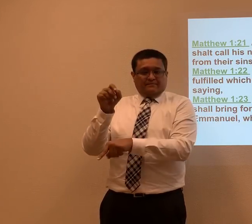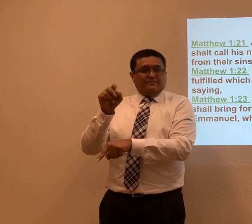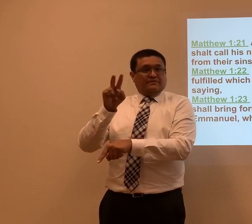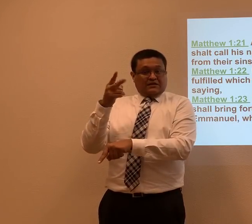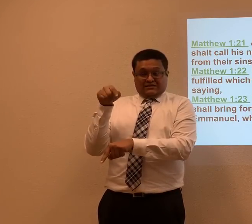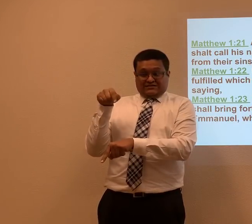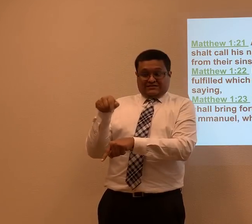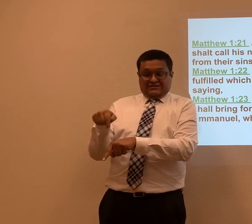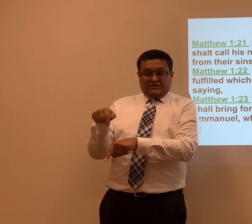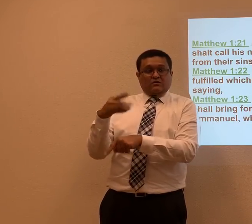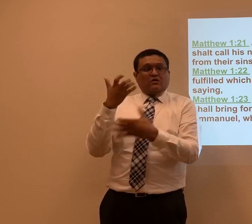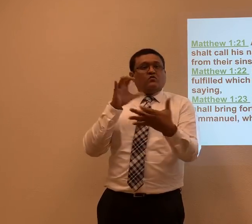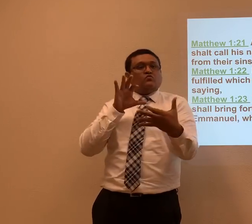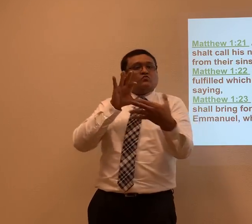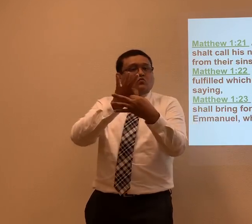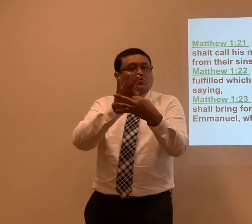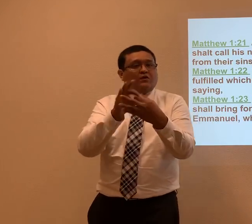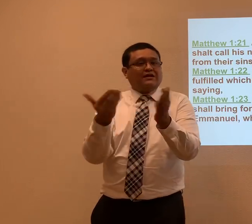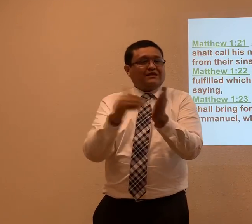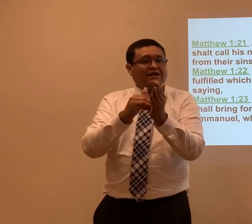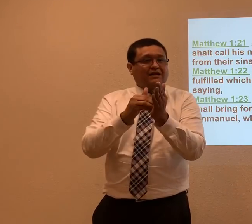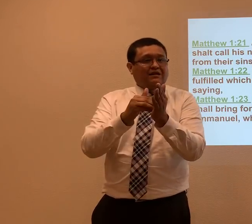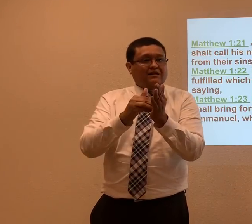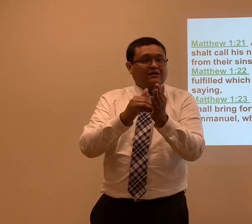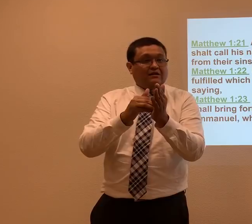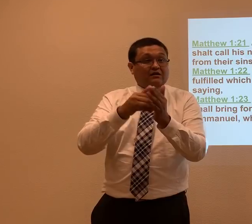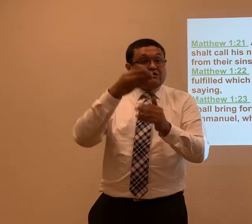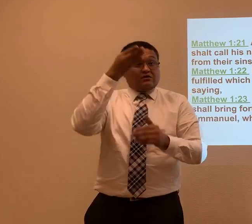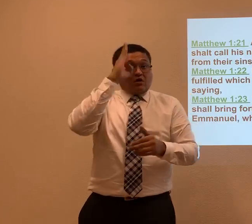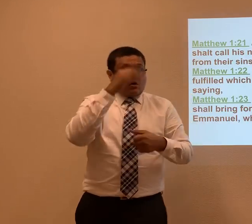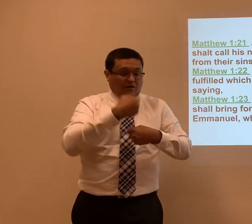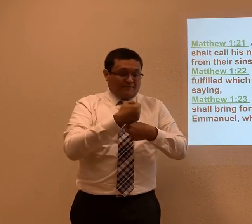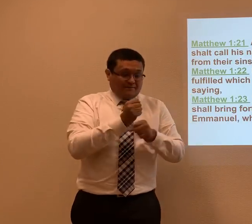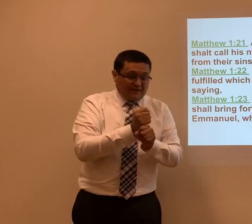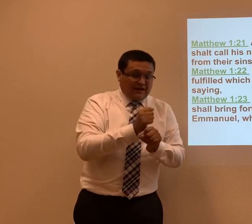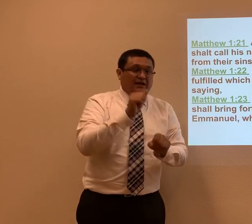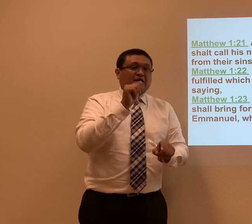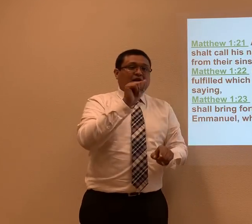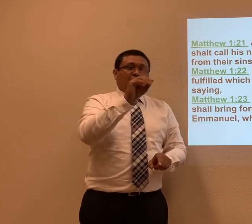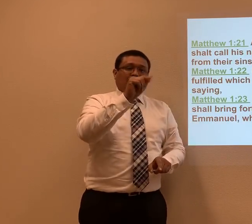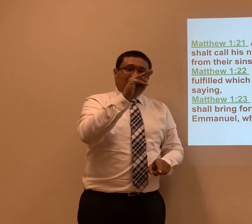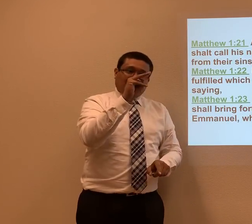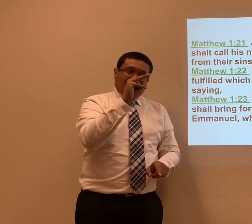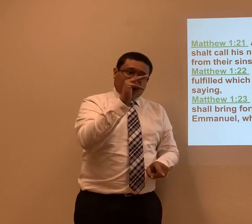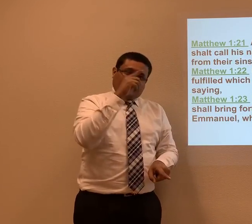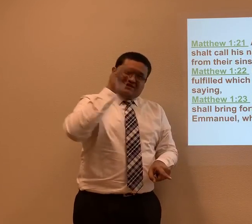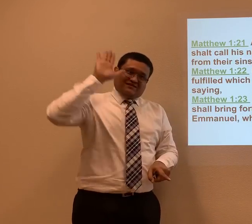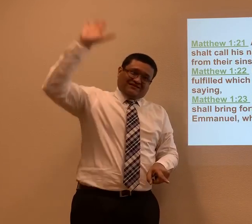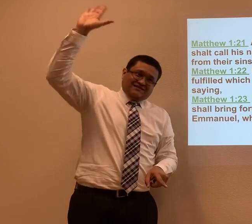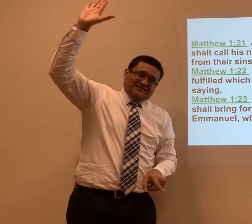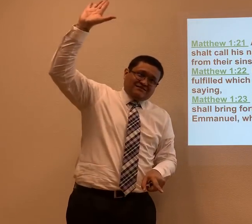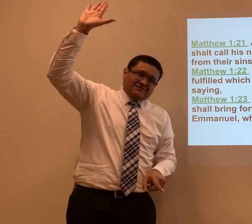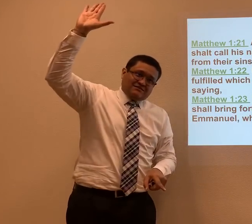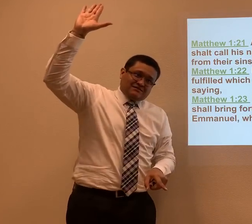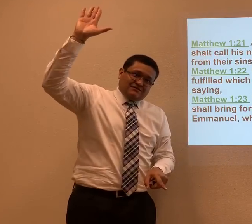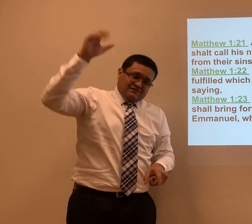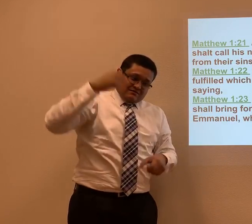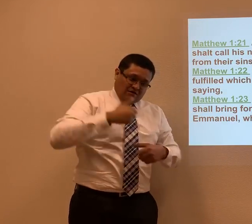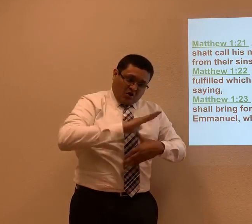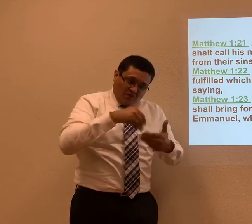Adam. It was so that we could reconnect with God again. So God made Adam in his image. He